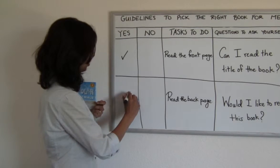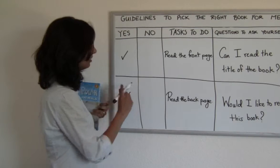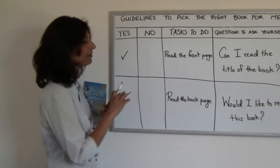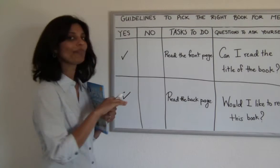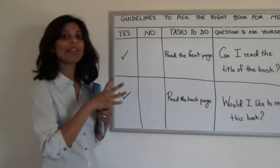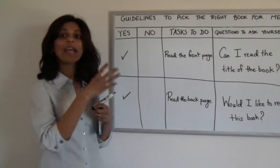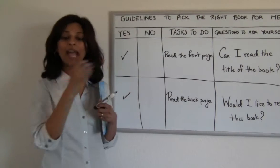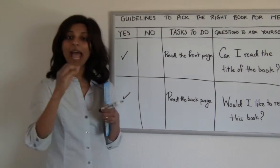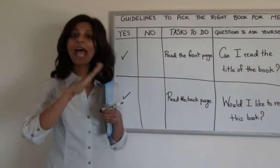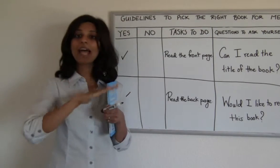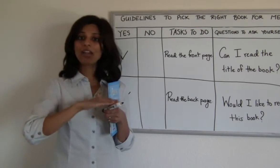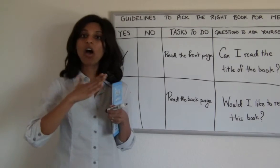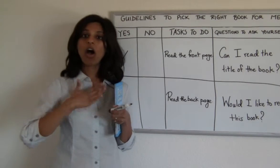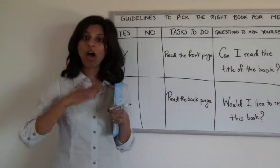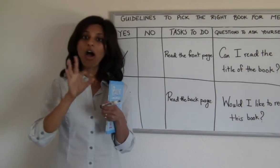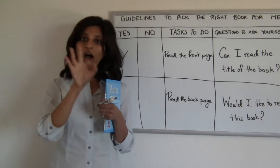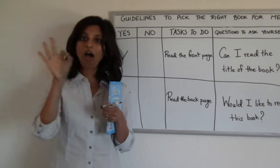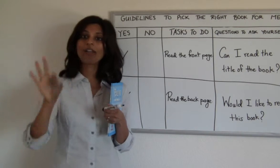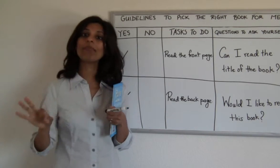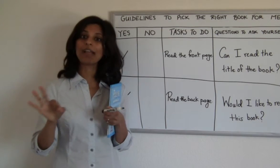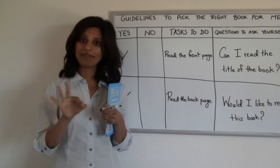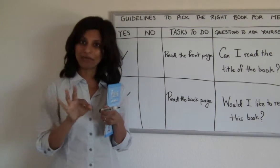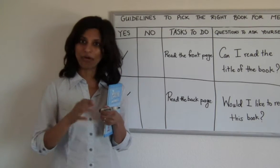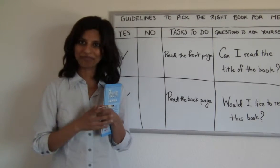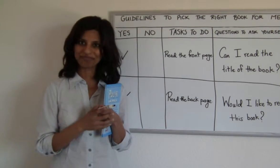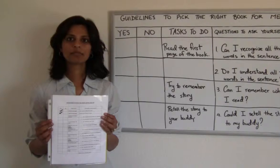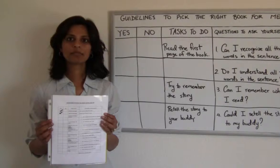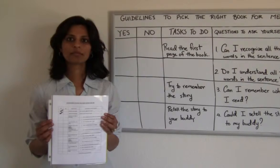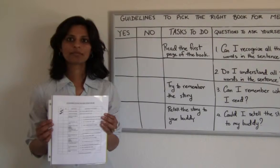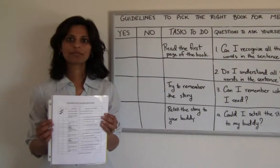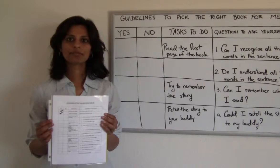here and on my form.